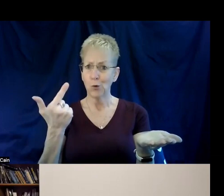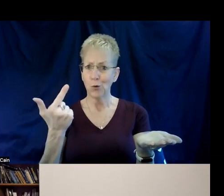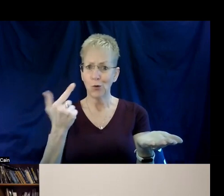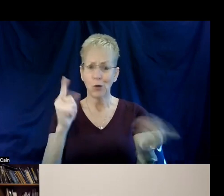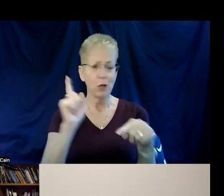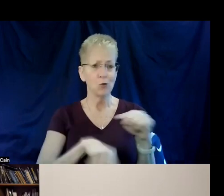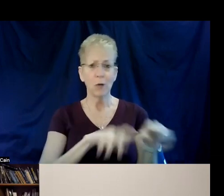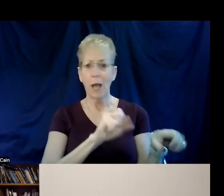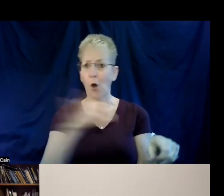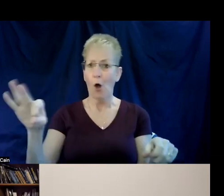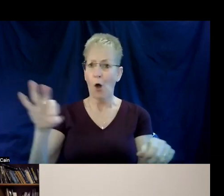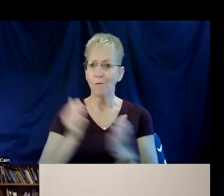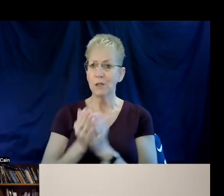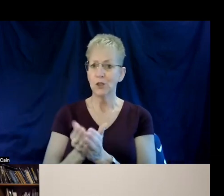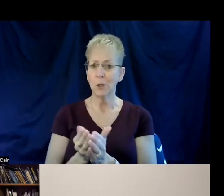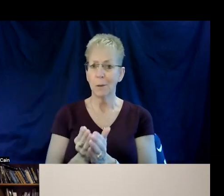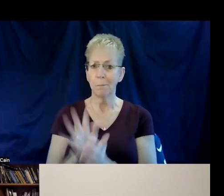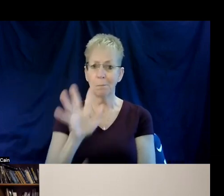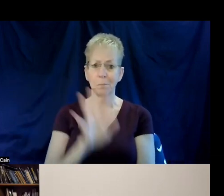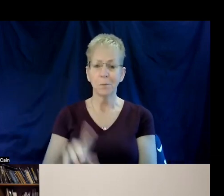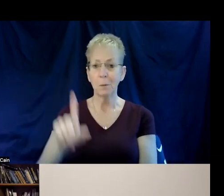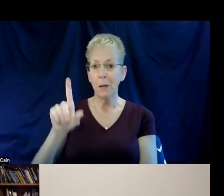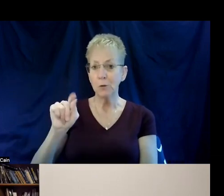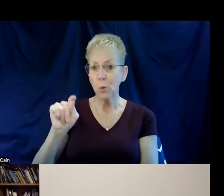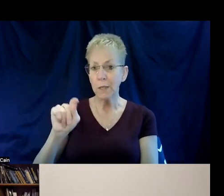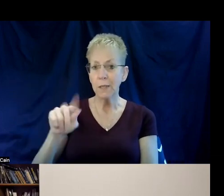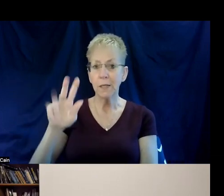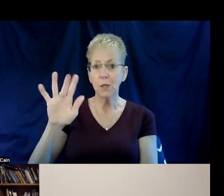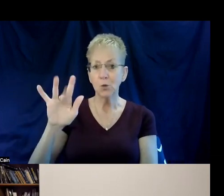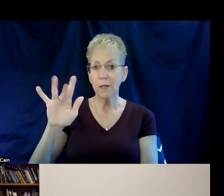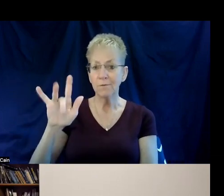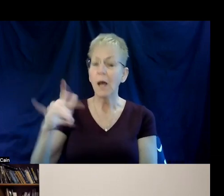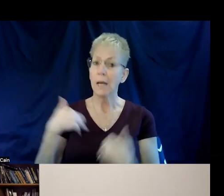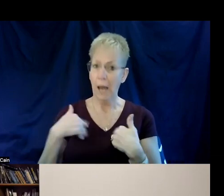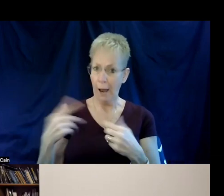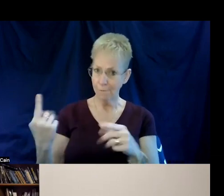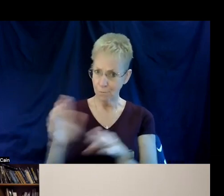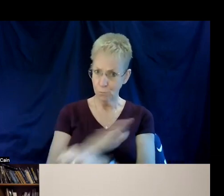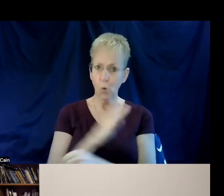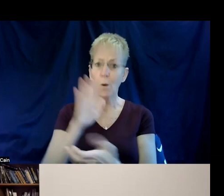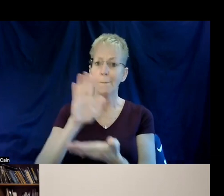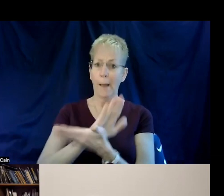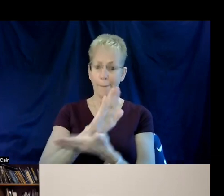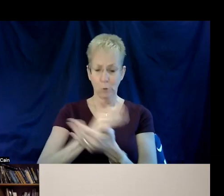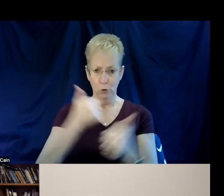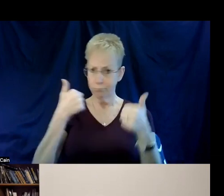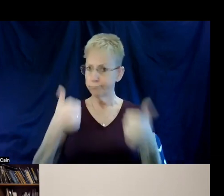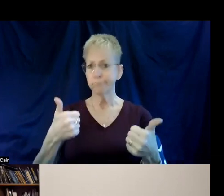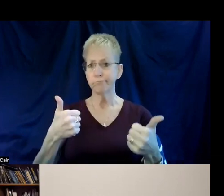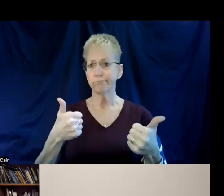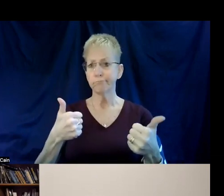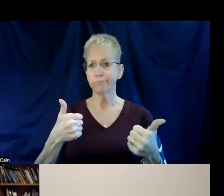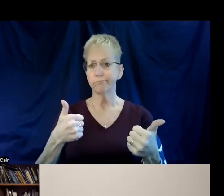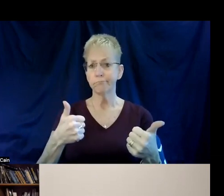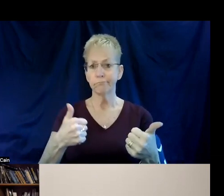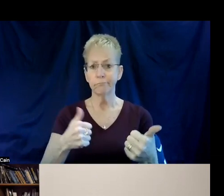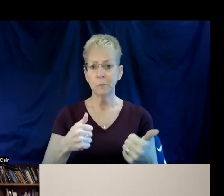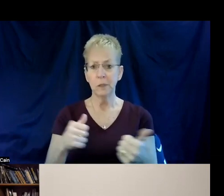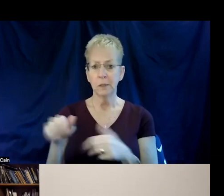But about 20, 25 had full papers, good papers to get off, and did leave the